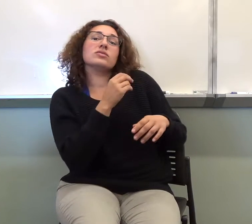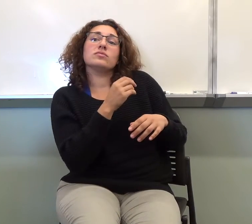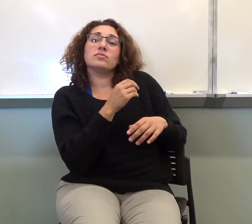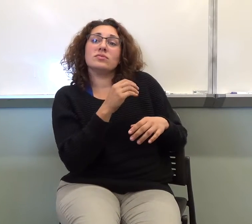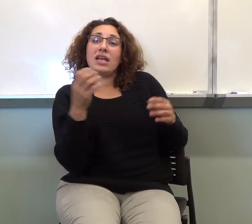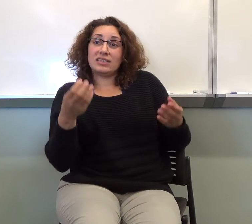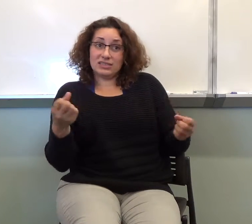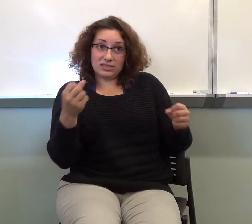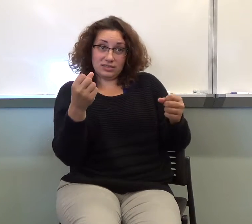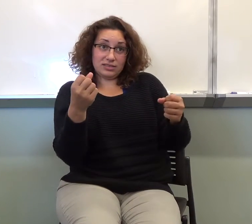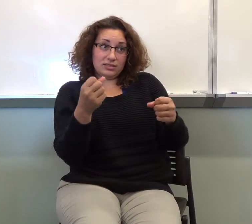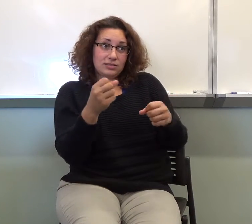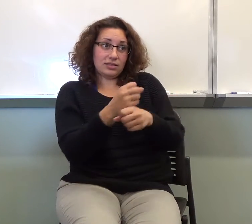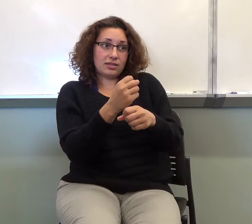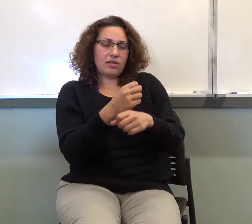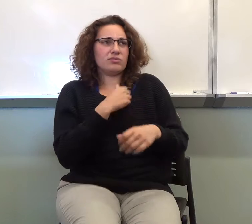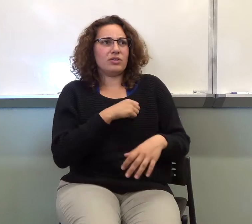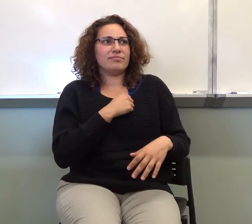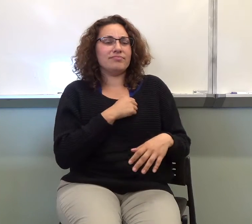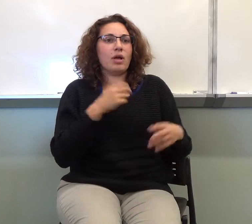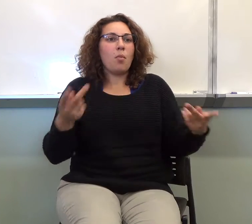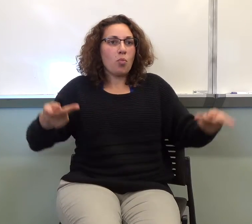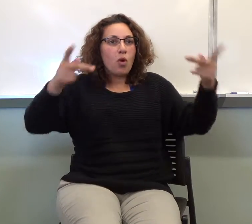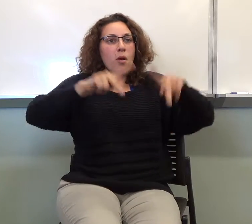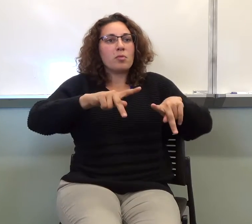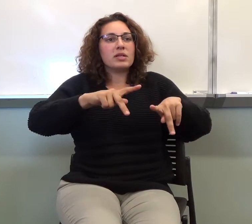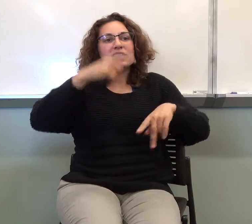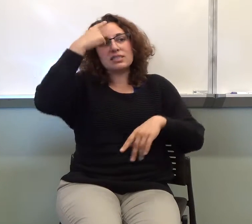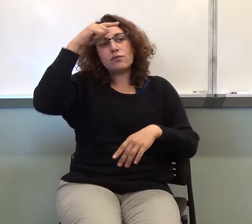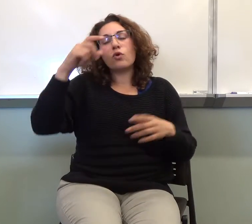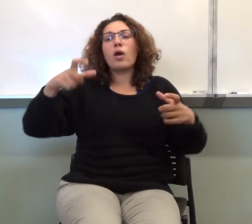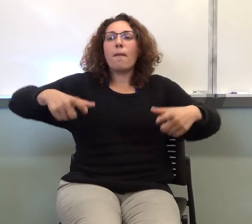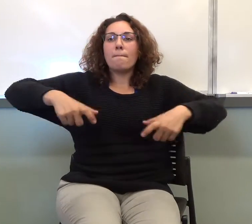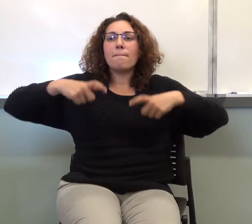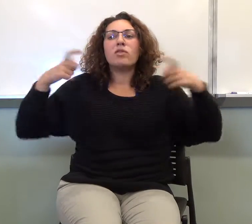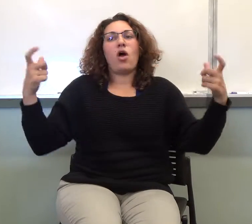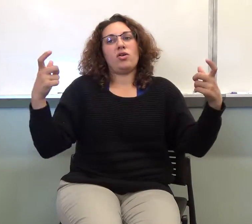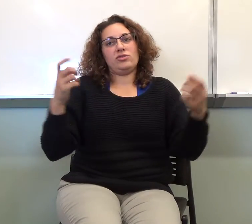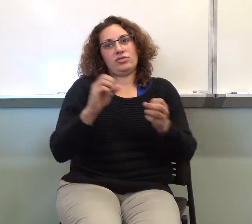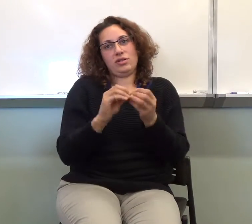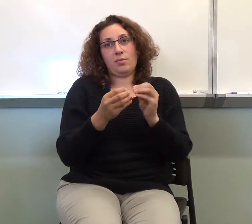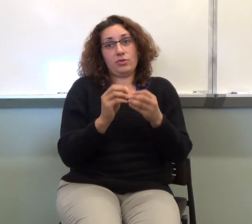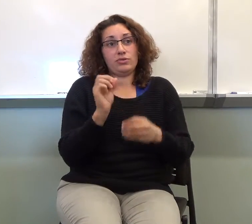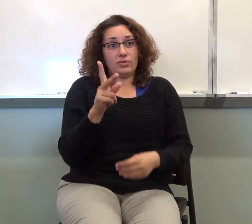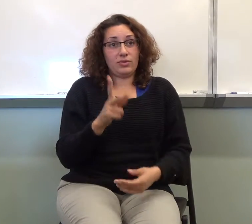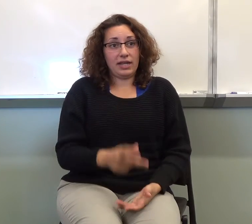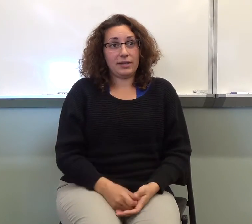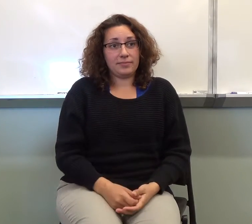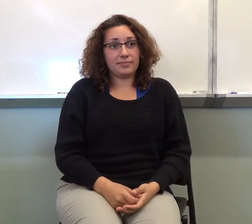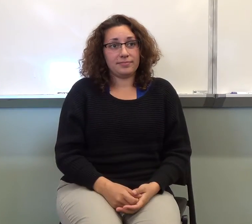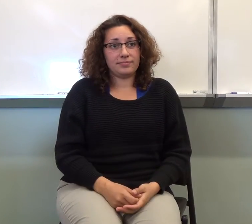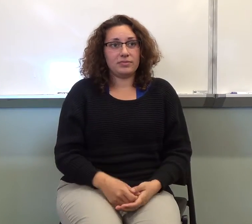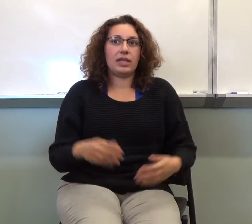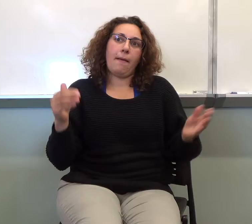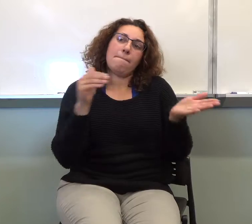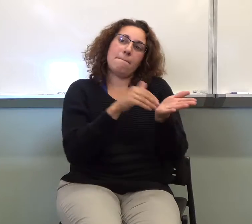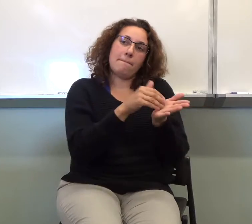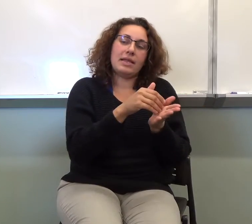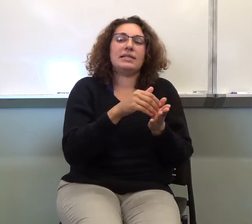numbers. So let's keep that in mind as we go. All right, more definitions. This one is